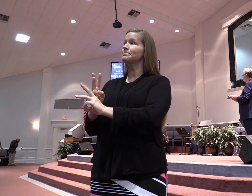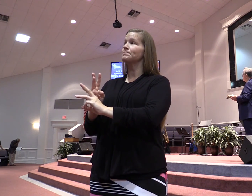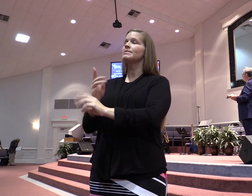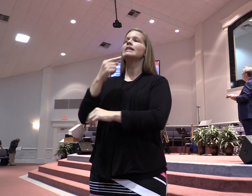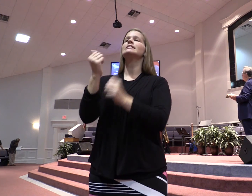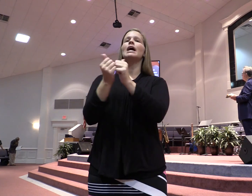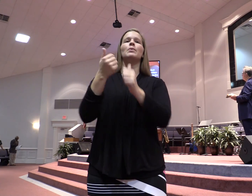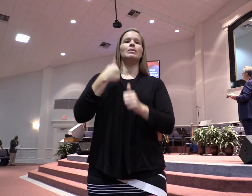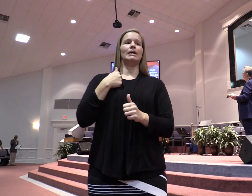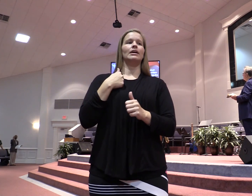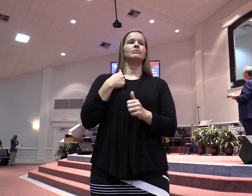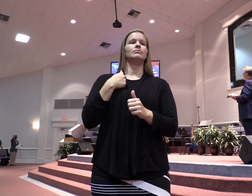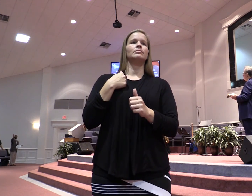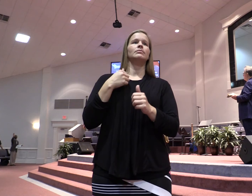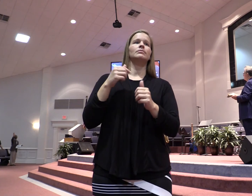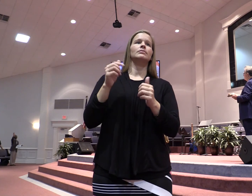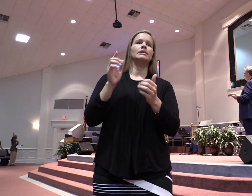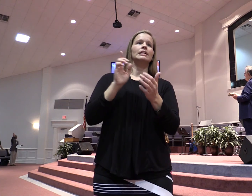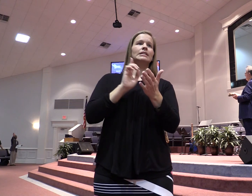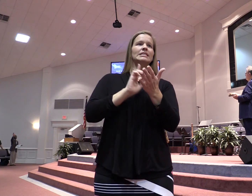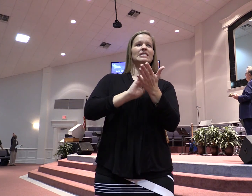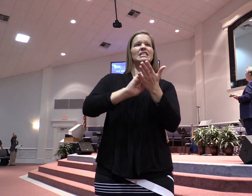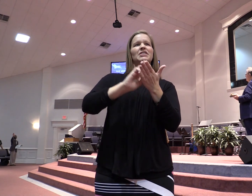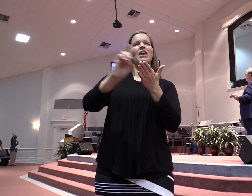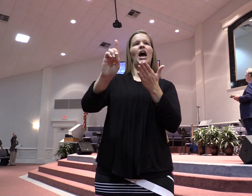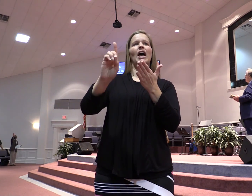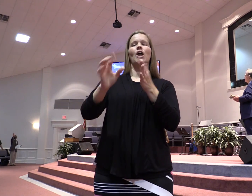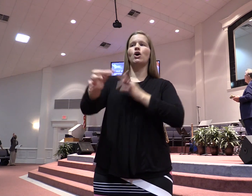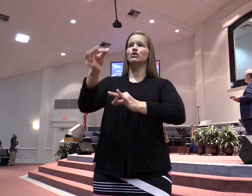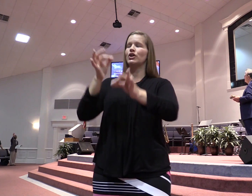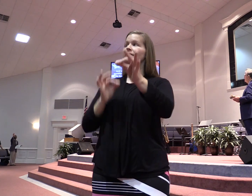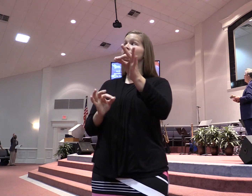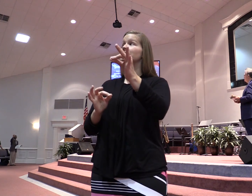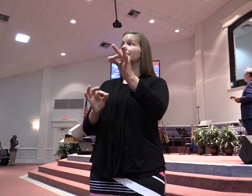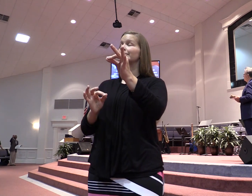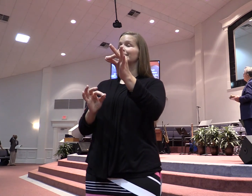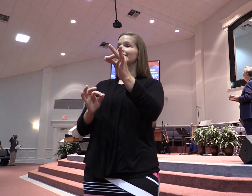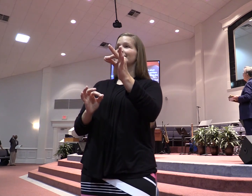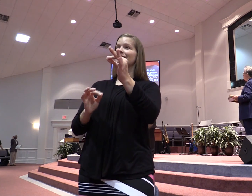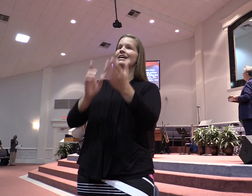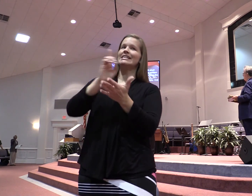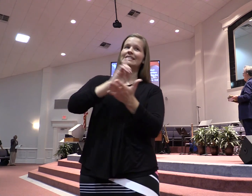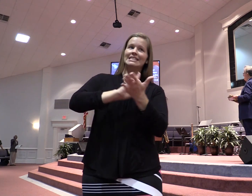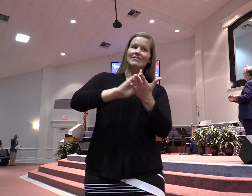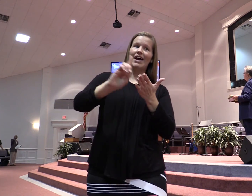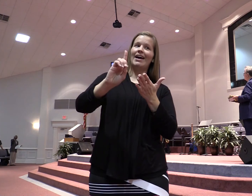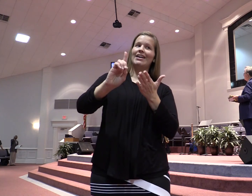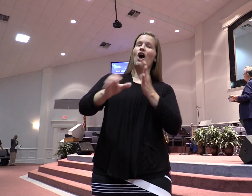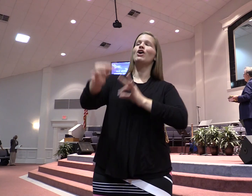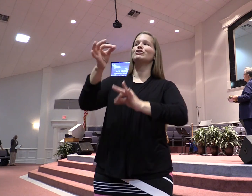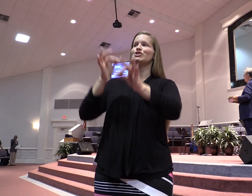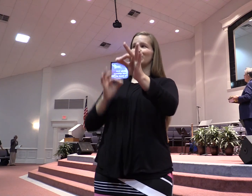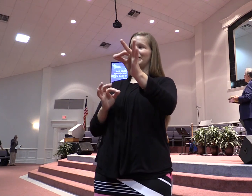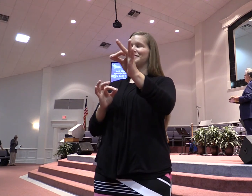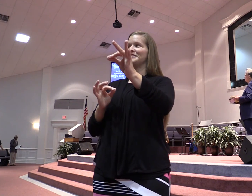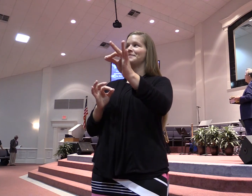with me. Say, divine alternatives. Divine alternatives. Say it again. Say, divine